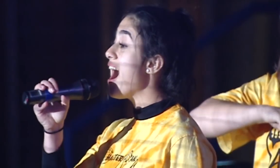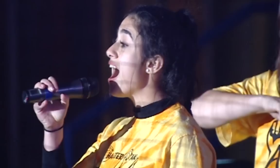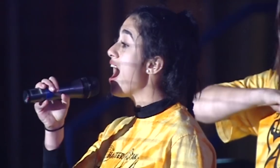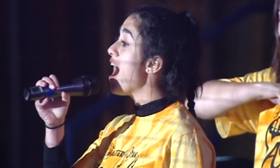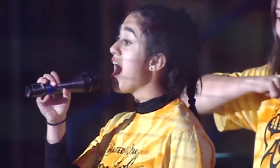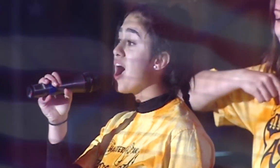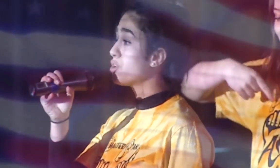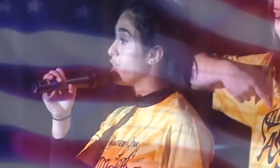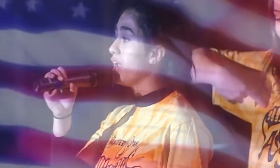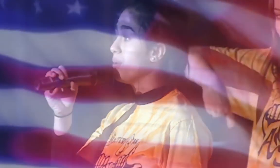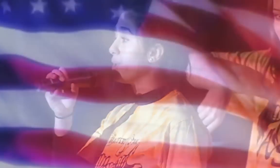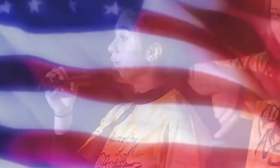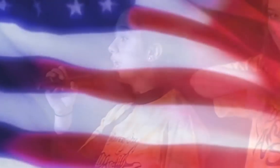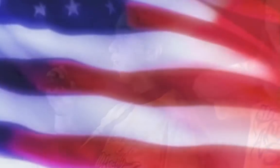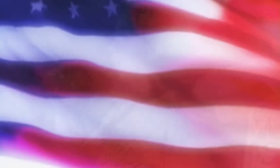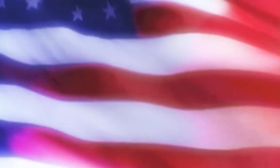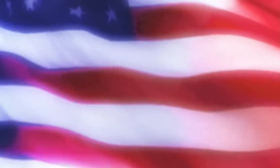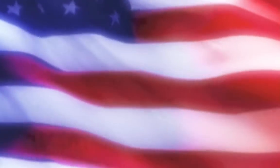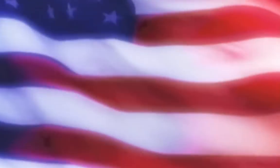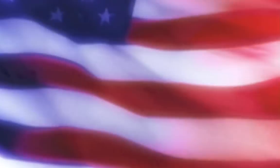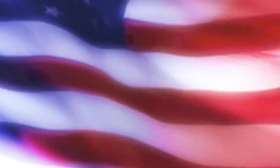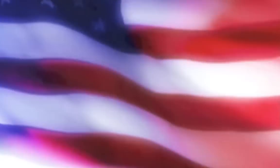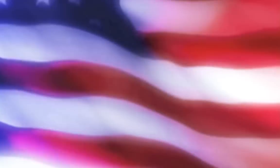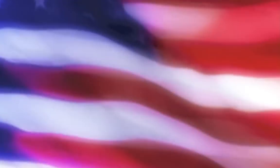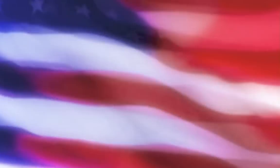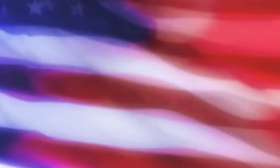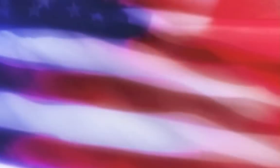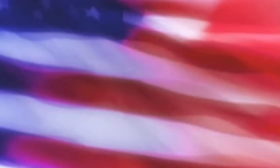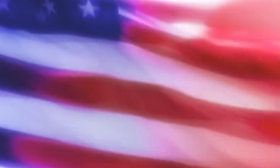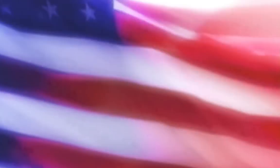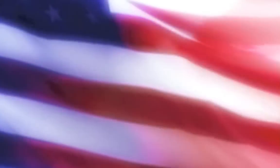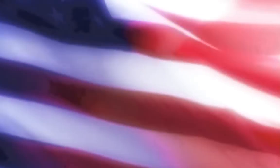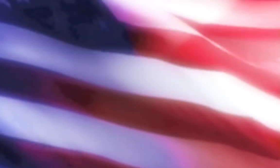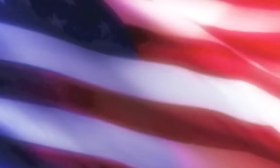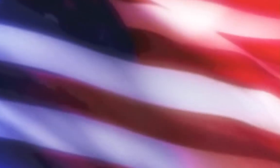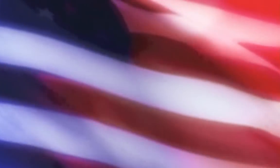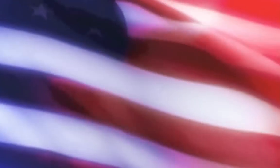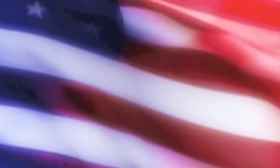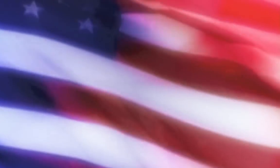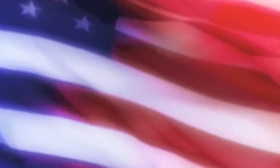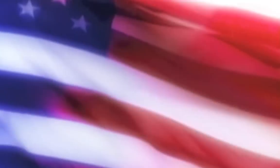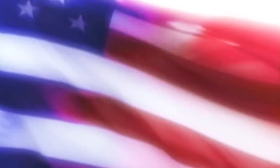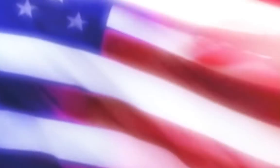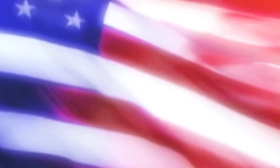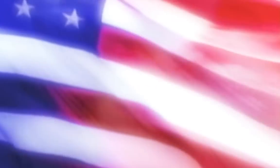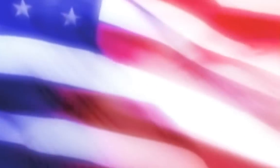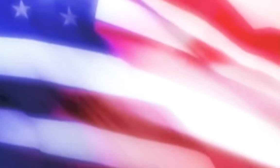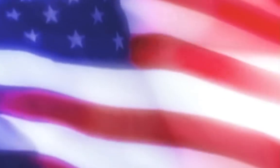proudly we hailed at the